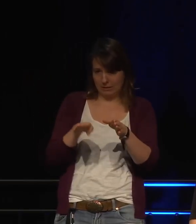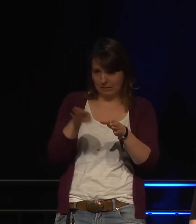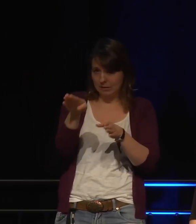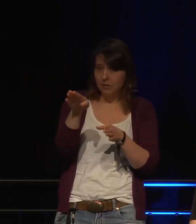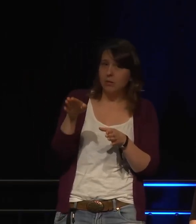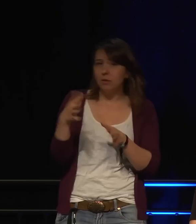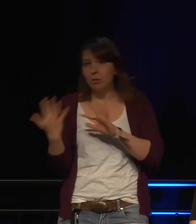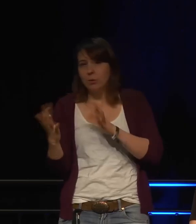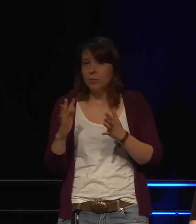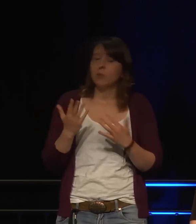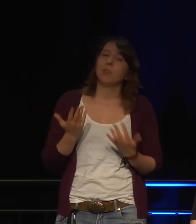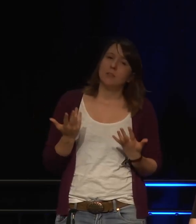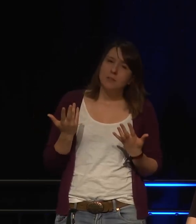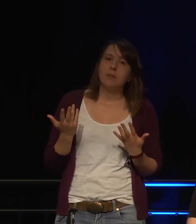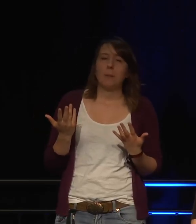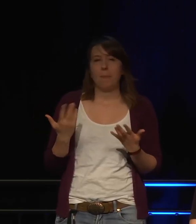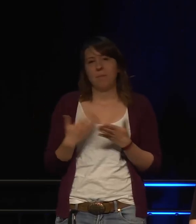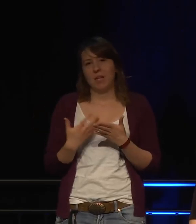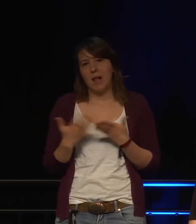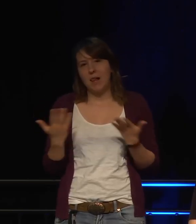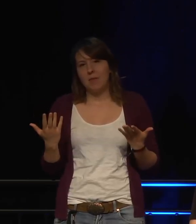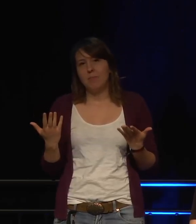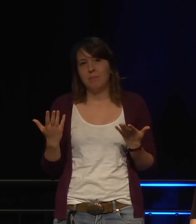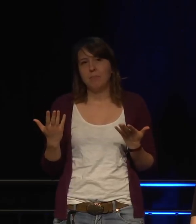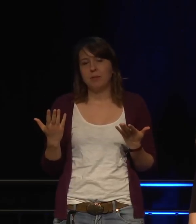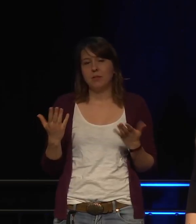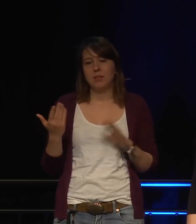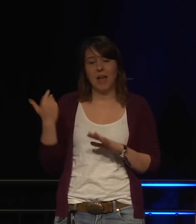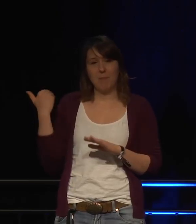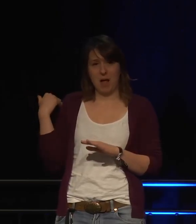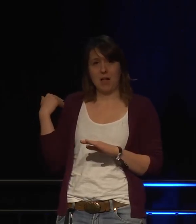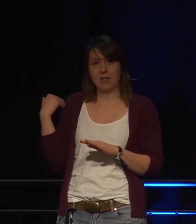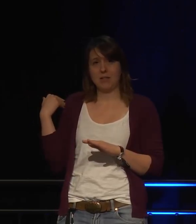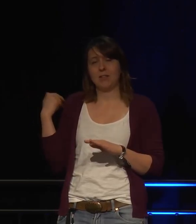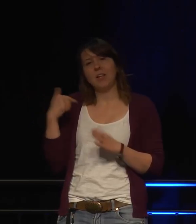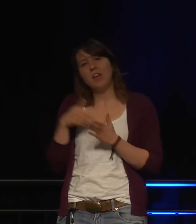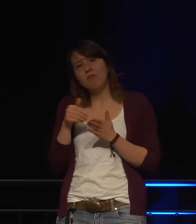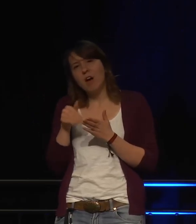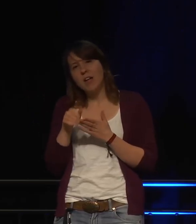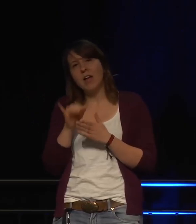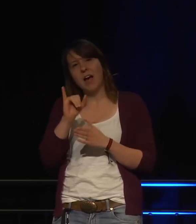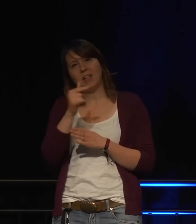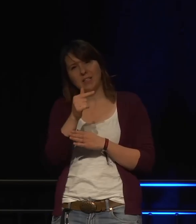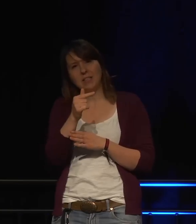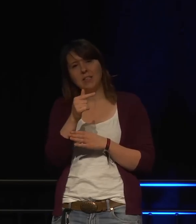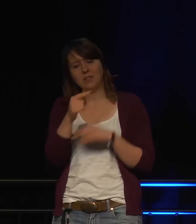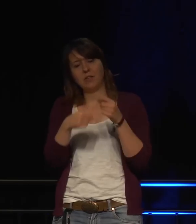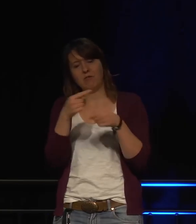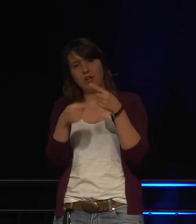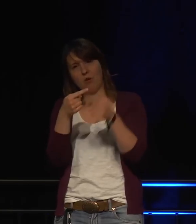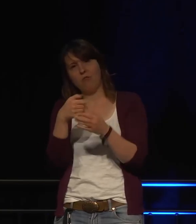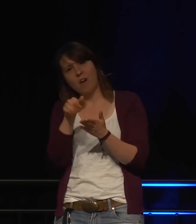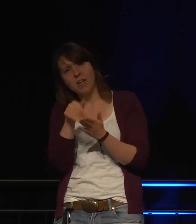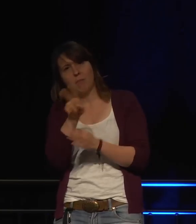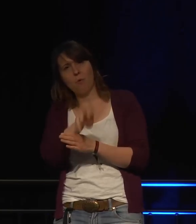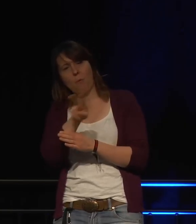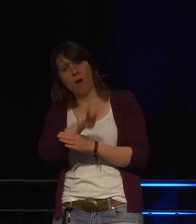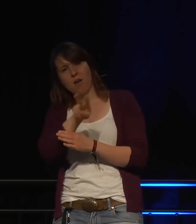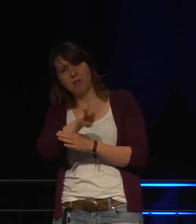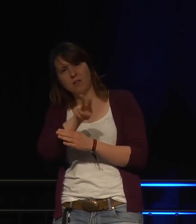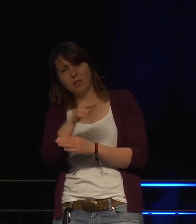And so, from back then, I watched the whole IoT development in terms of security